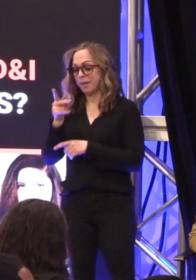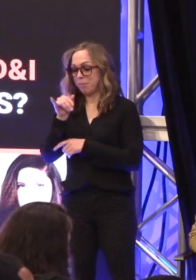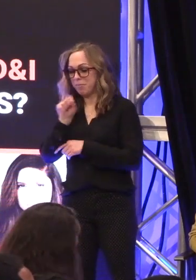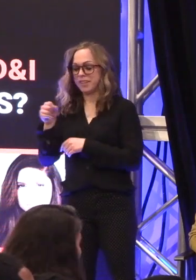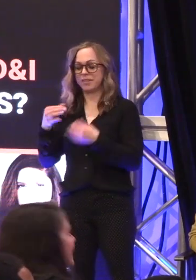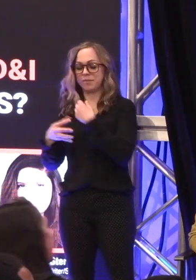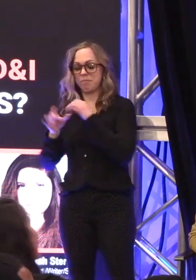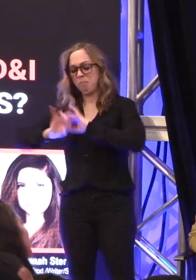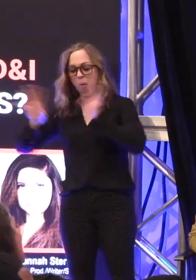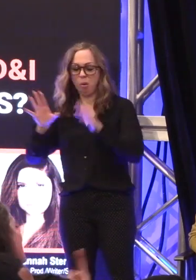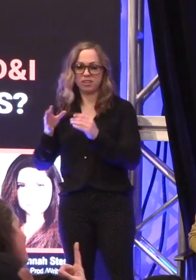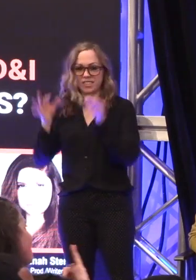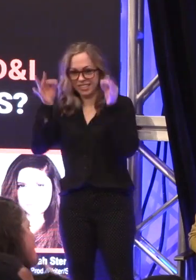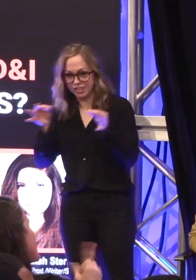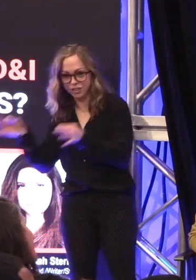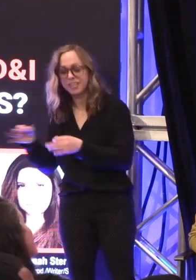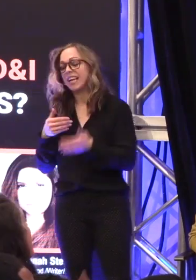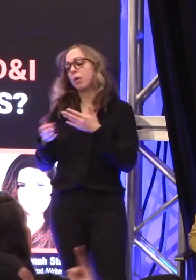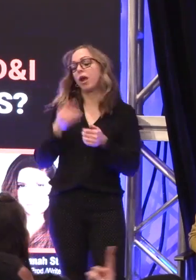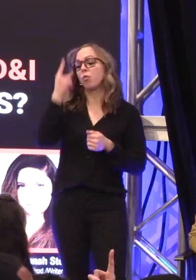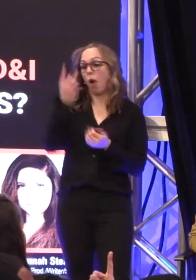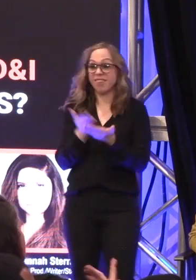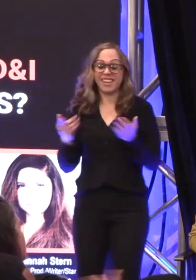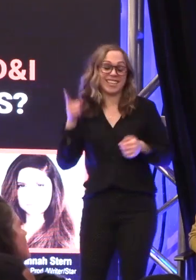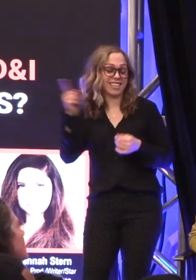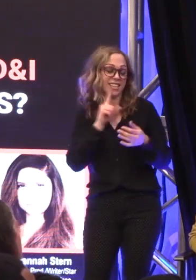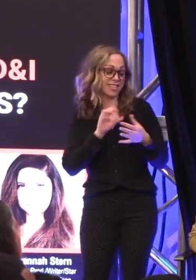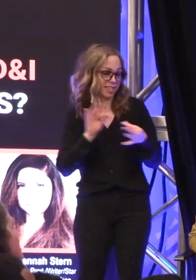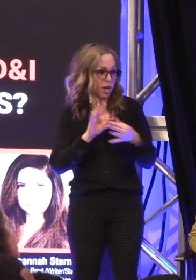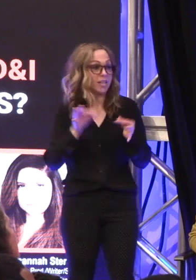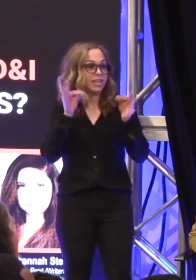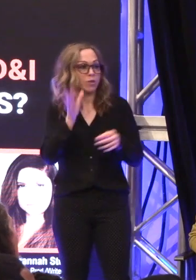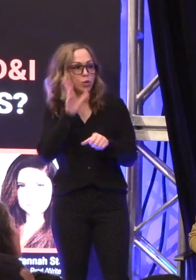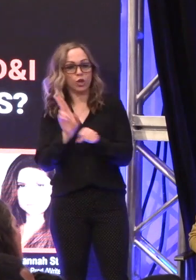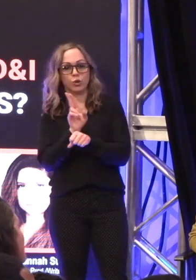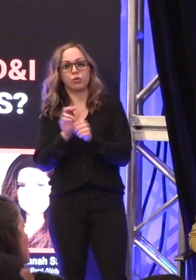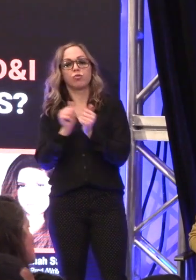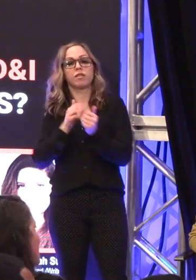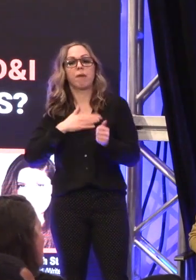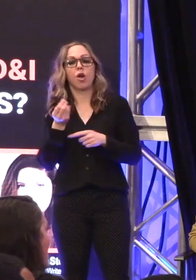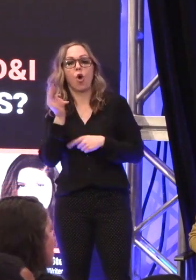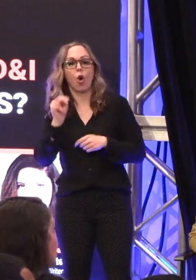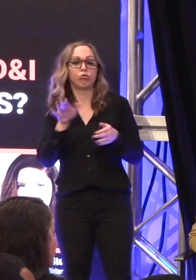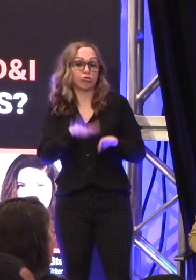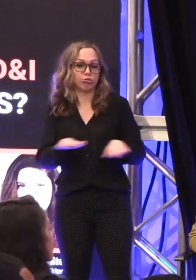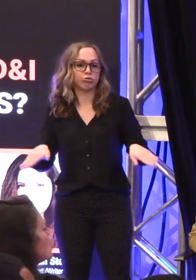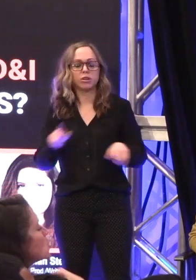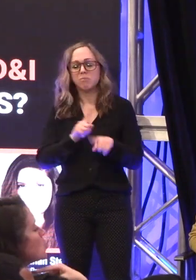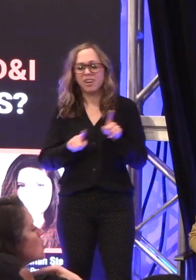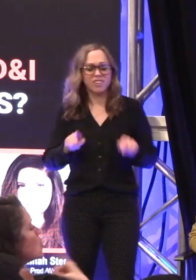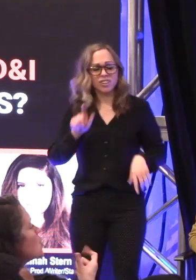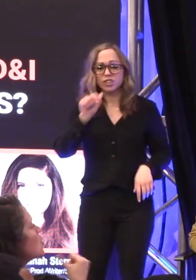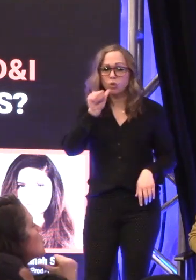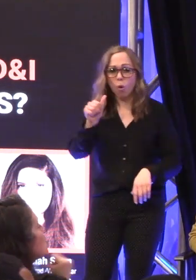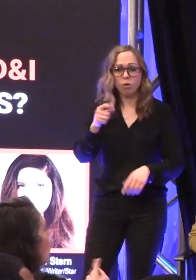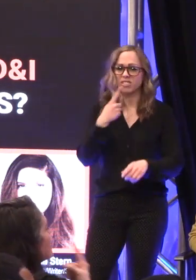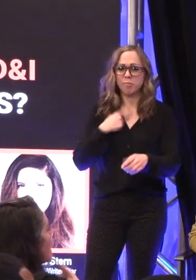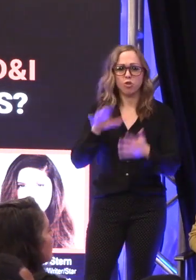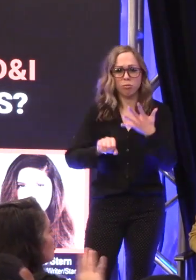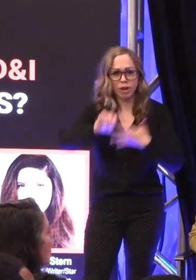But the one that he said that has really stuck with me and that I will definitely use with my own children is, don't tell me your priorities, show me your